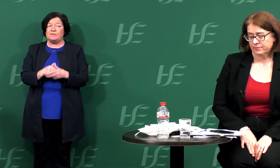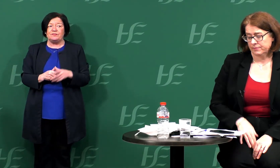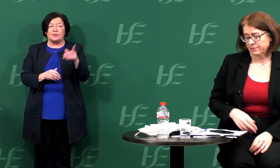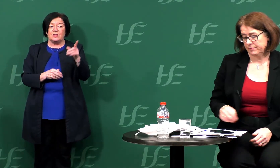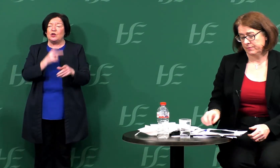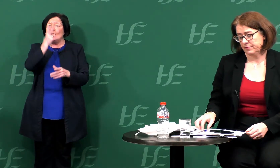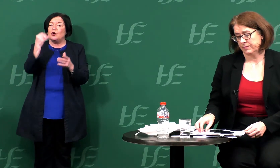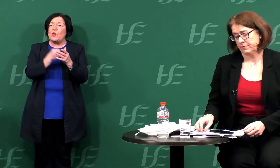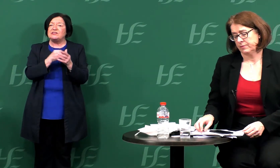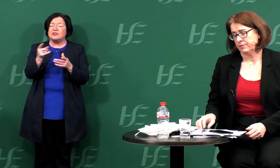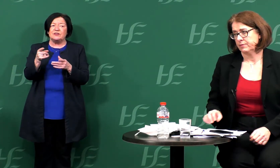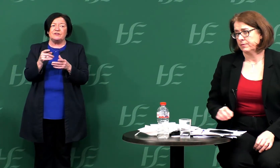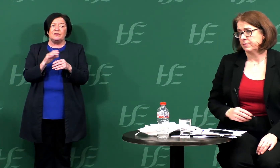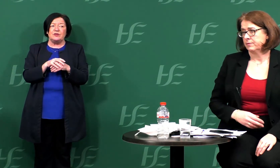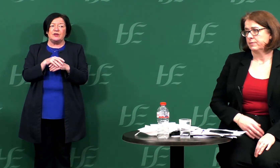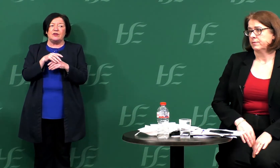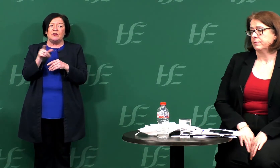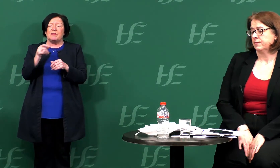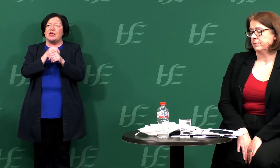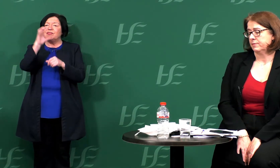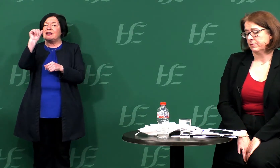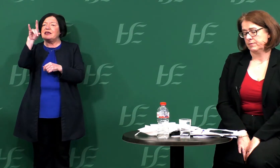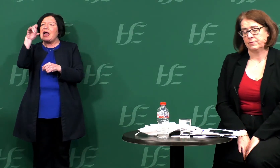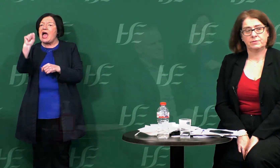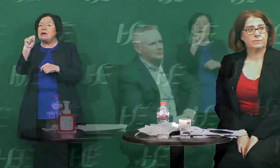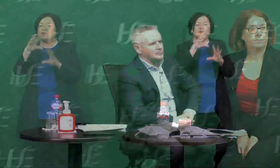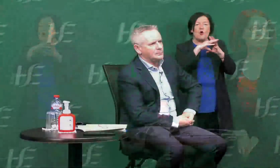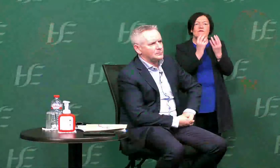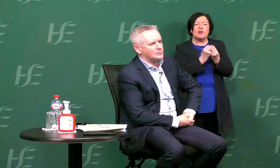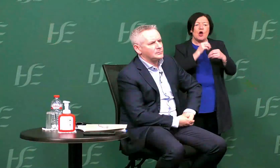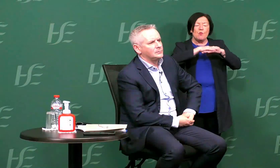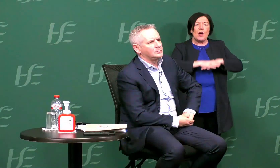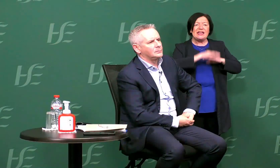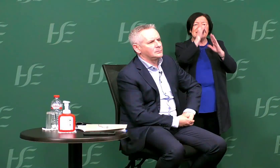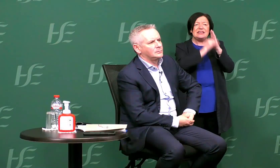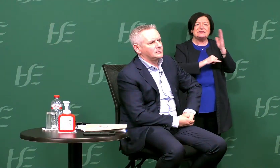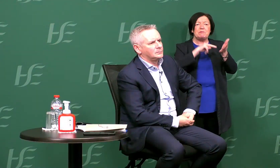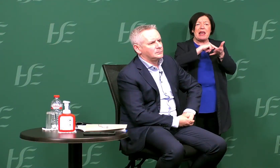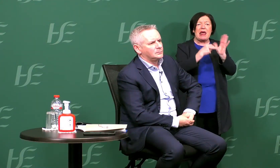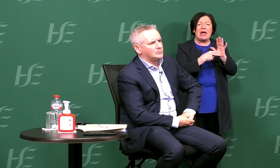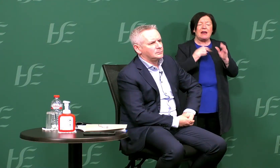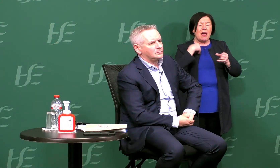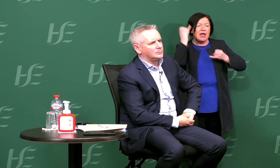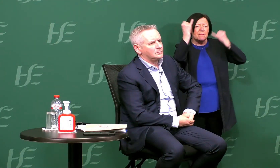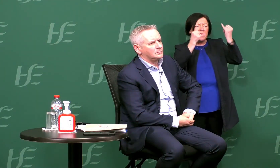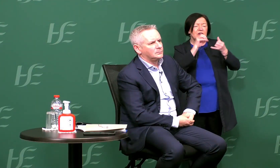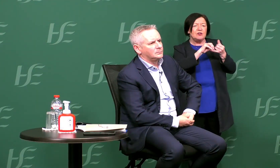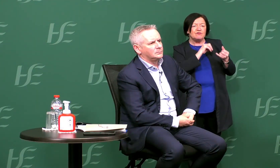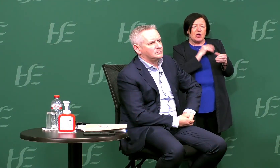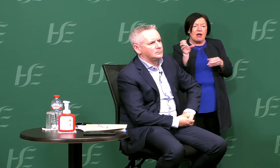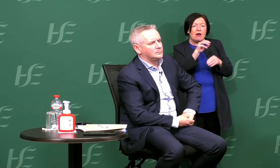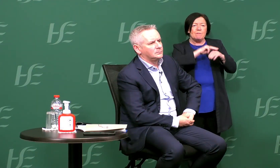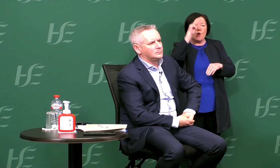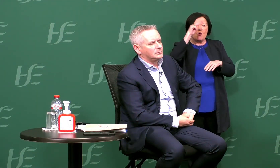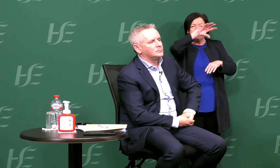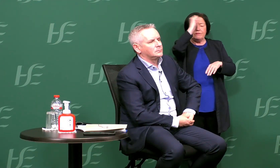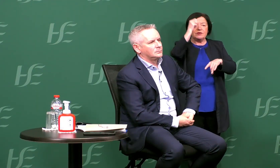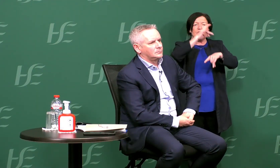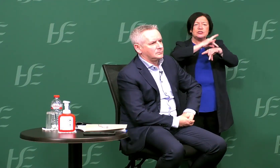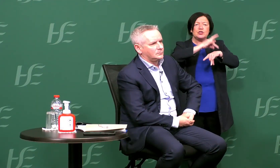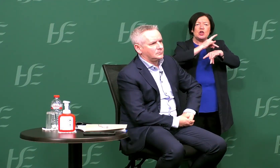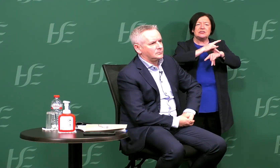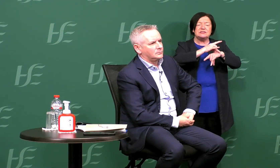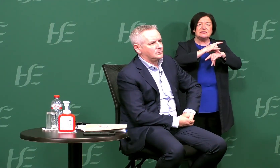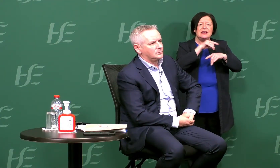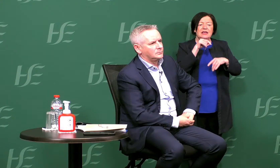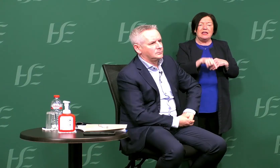Question for Paul Reid, please. Linked to both the CAM situation and the overall waiting list plan, I imagine would be trying to hire more hospital consultants.